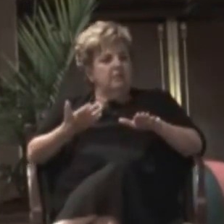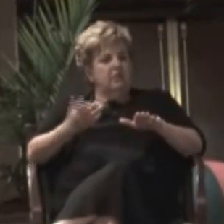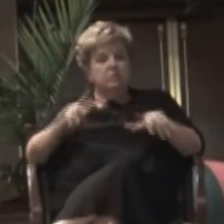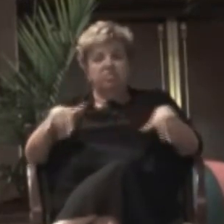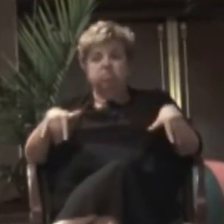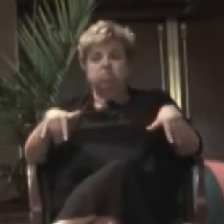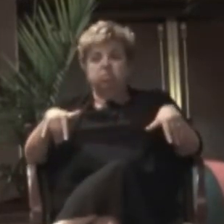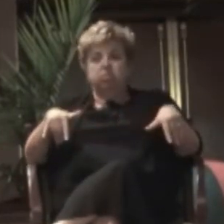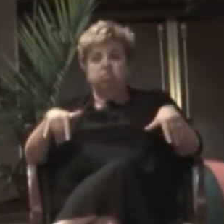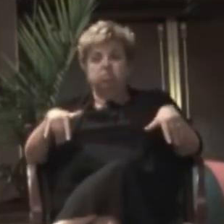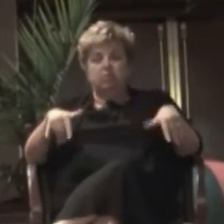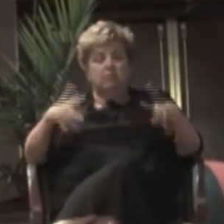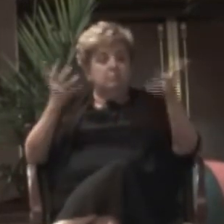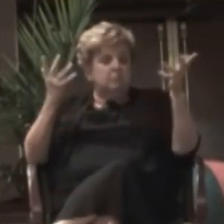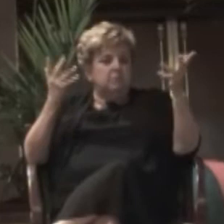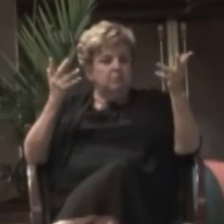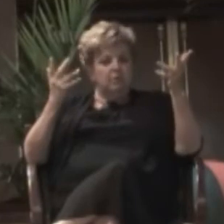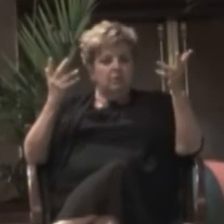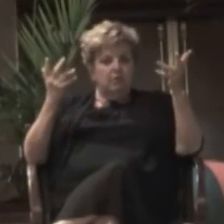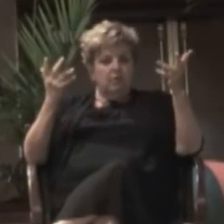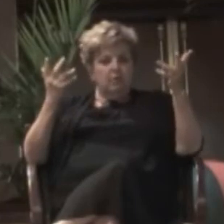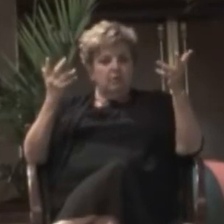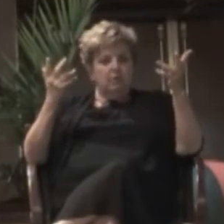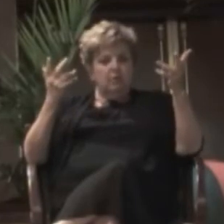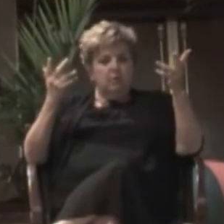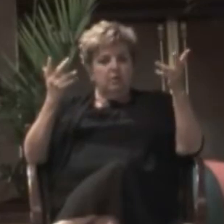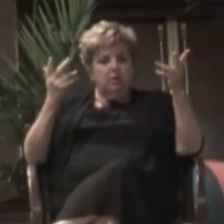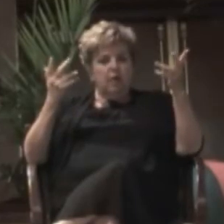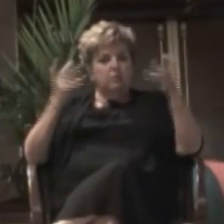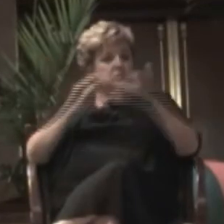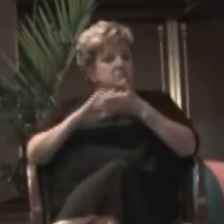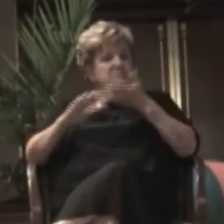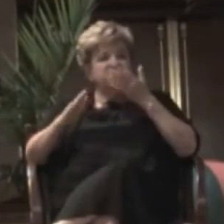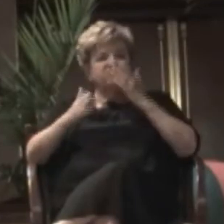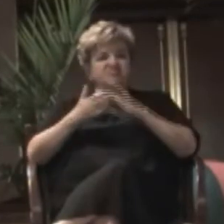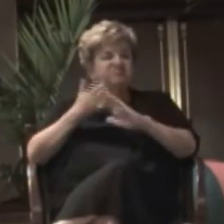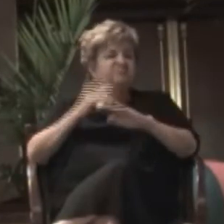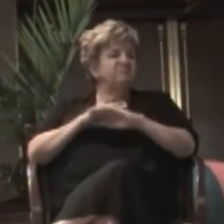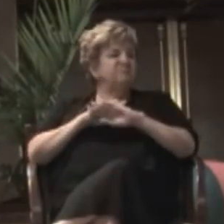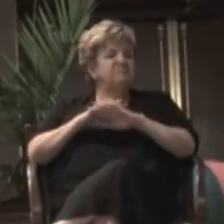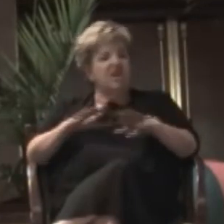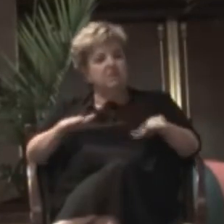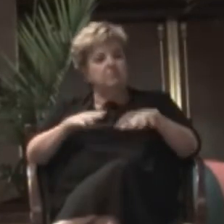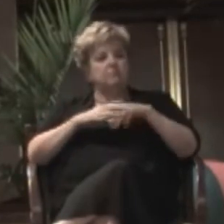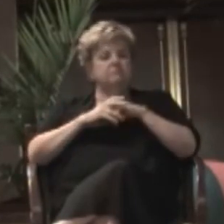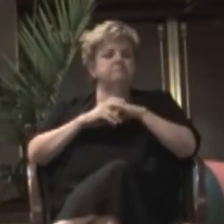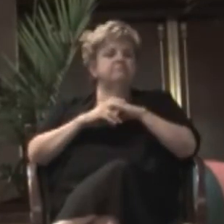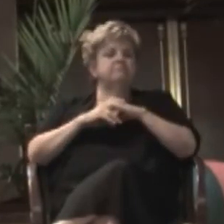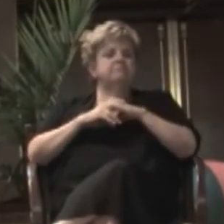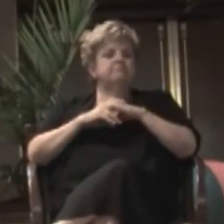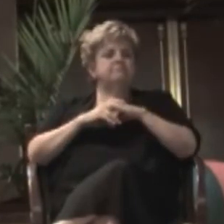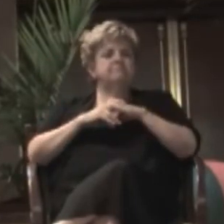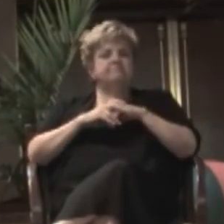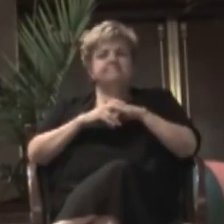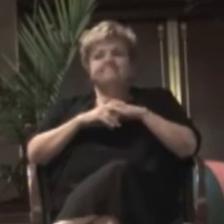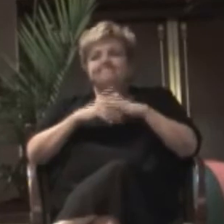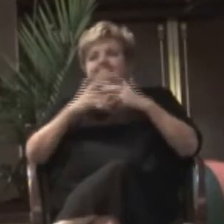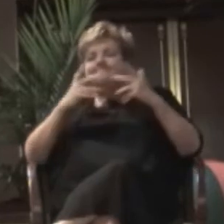And I was just flat done. And didn't have particular fear or anxiety or anything like that. I was